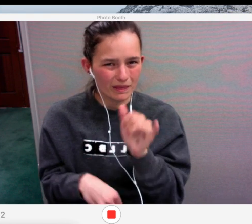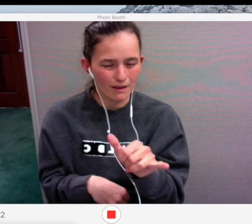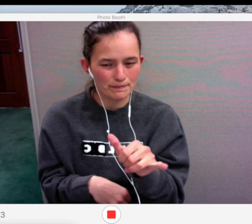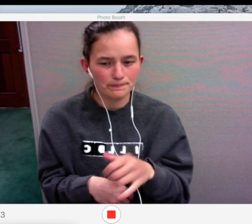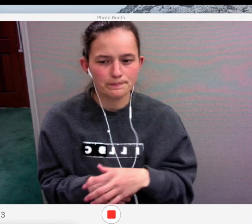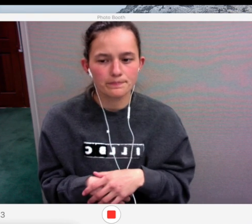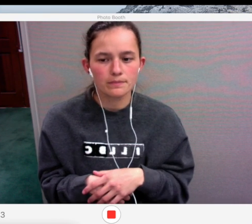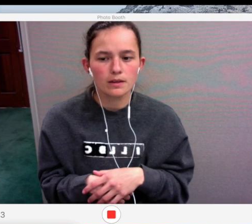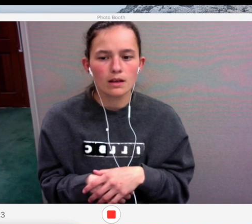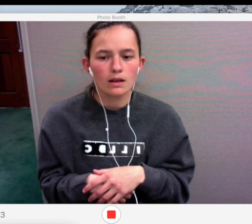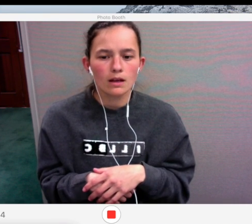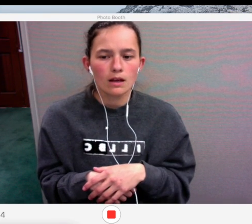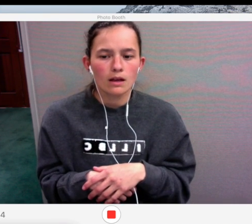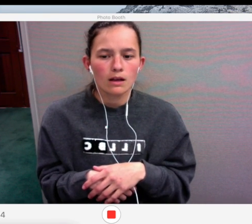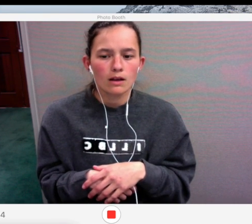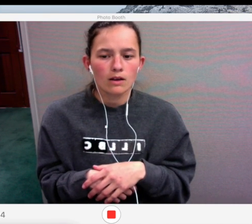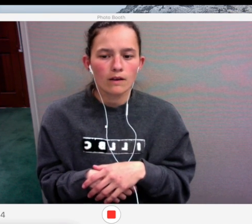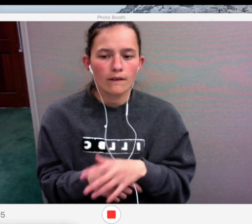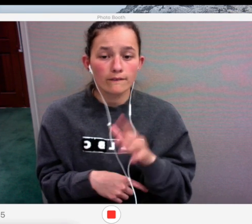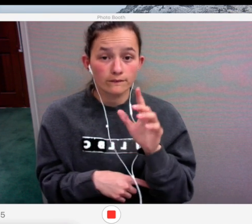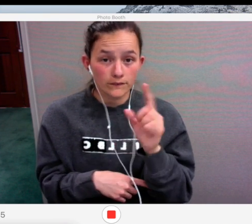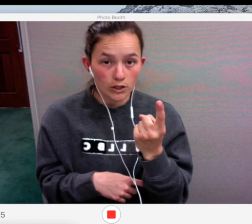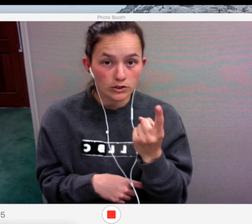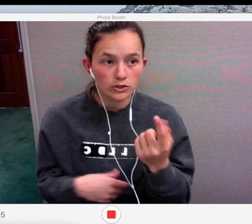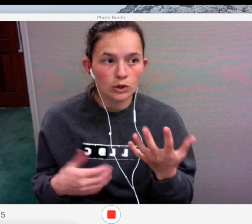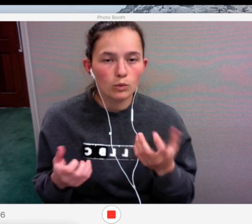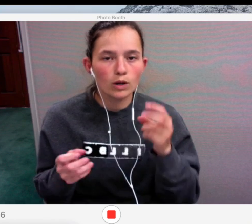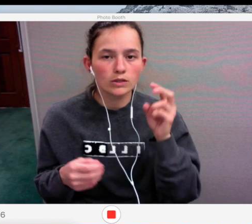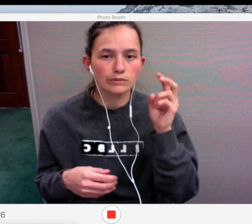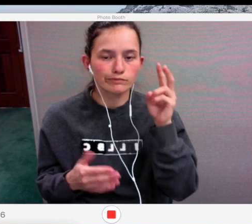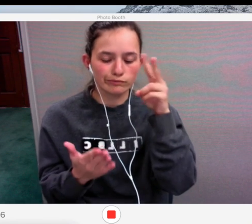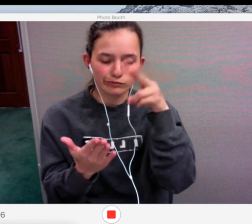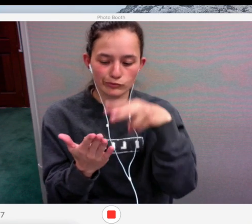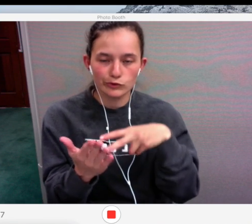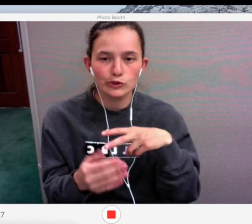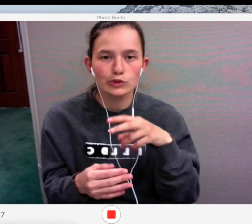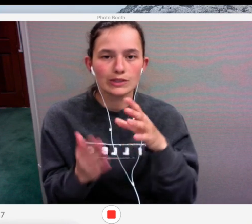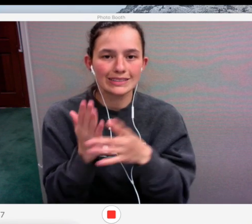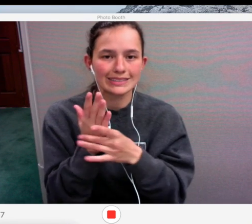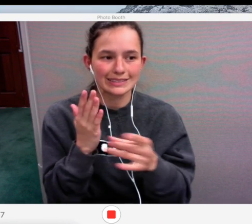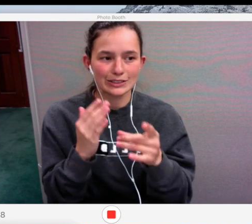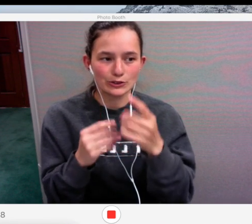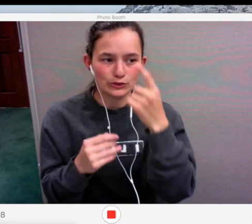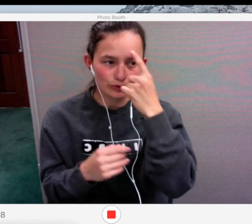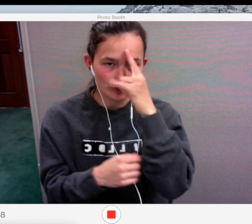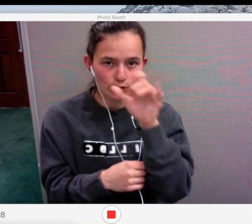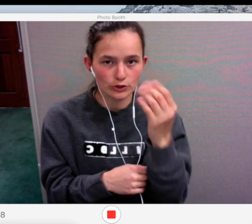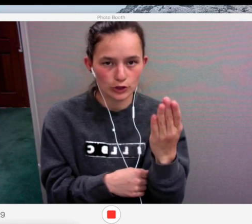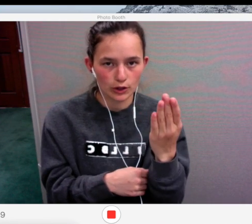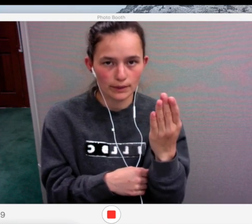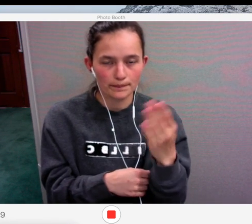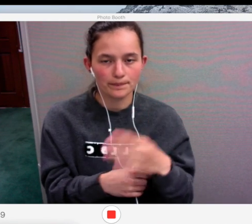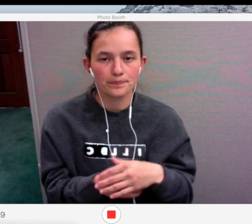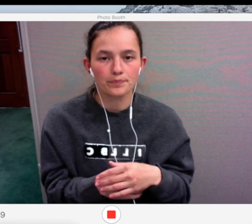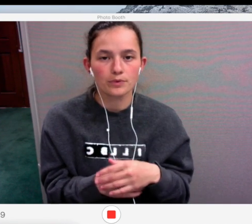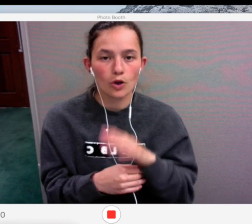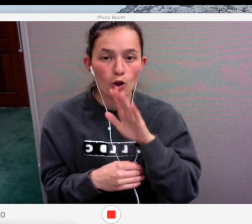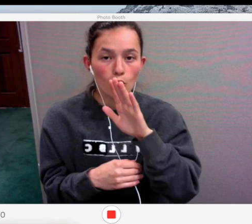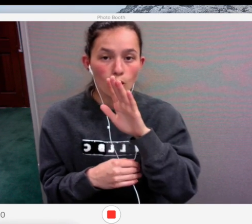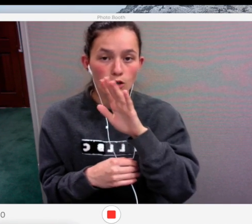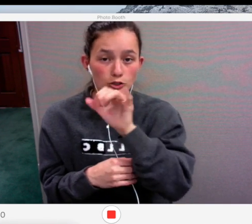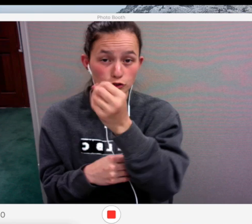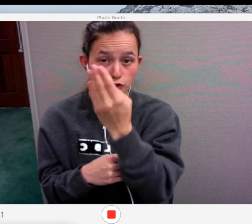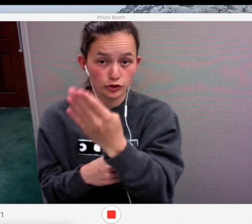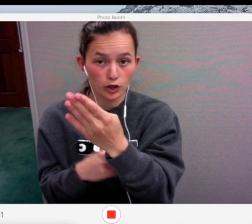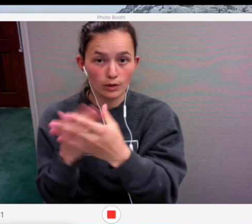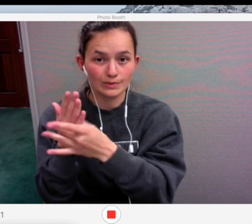One, we want to look at some of the skills that those jobs have and then match up some of your skills to see if you have